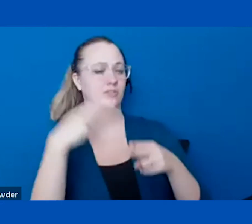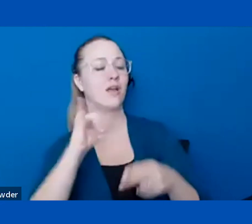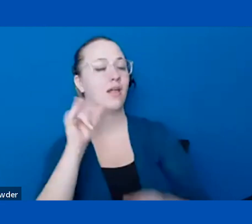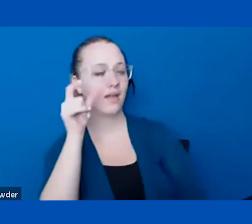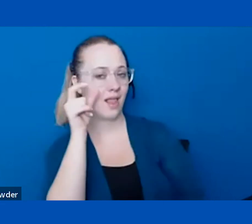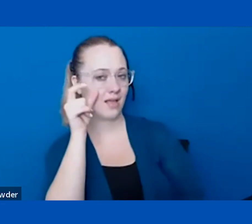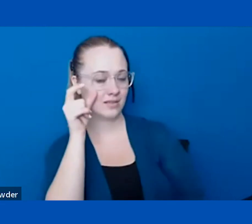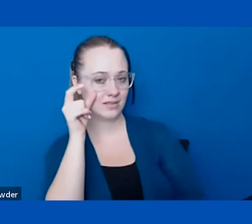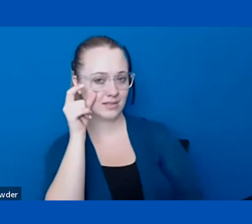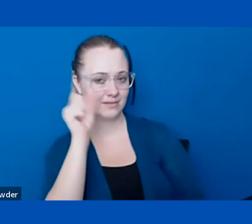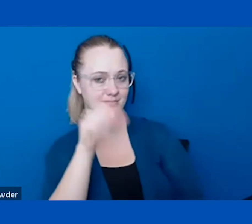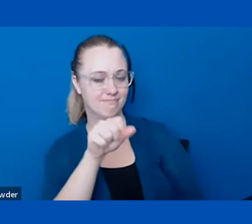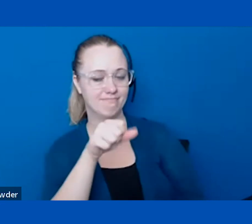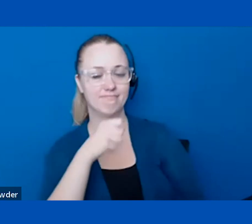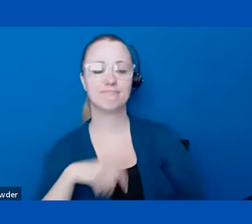because